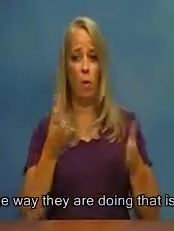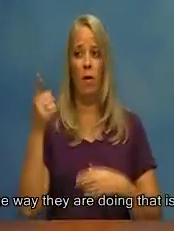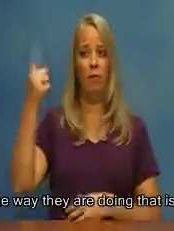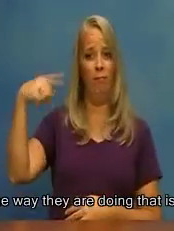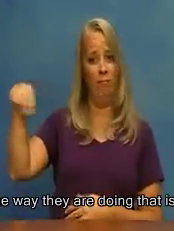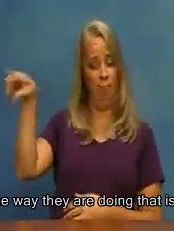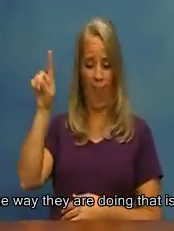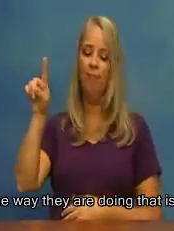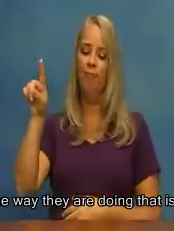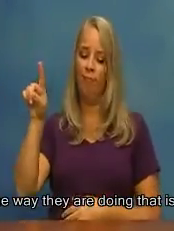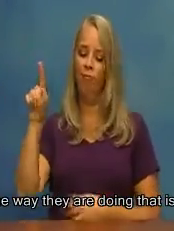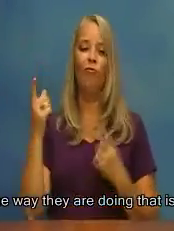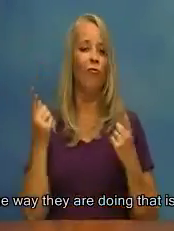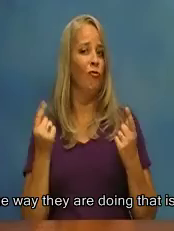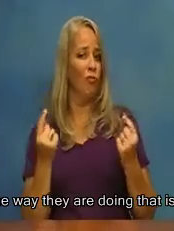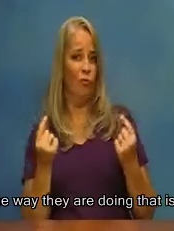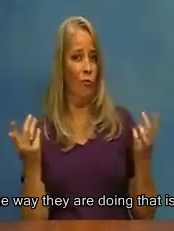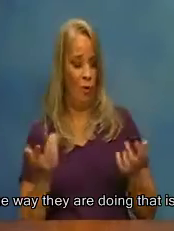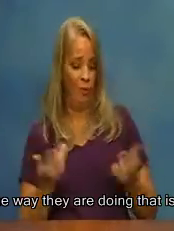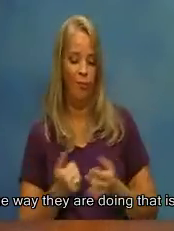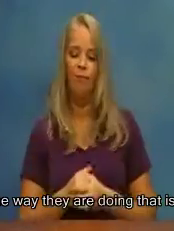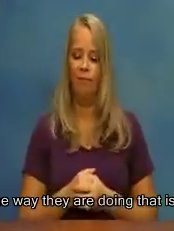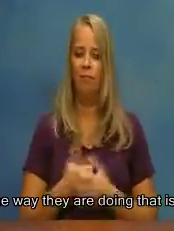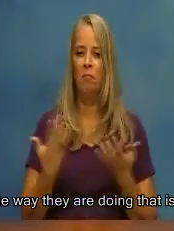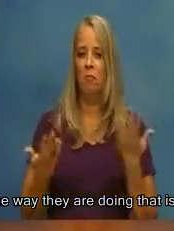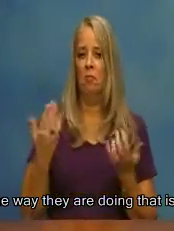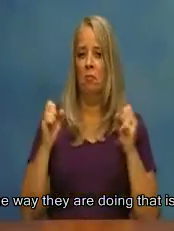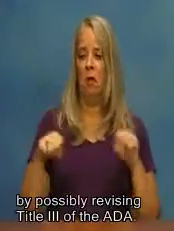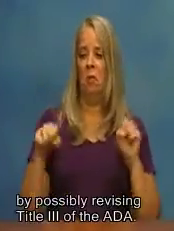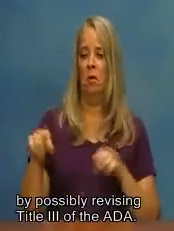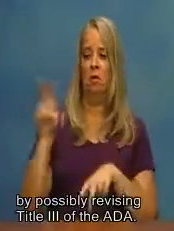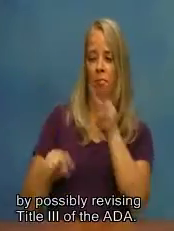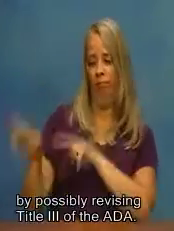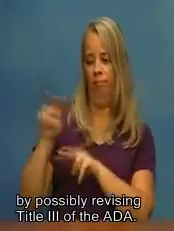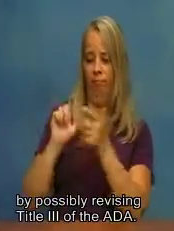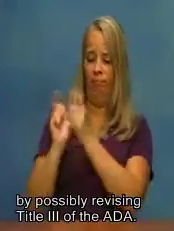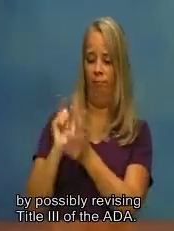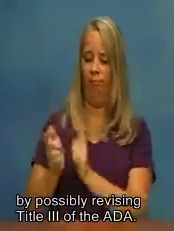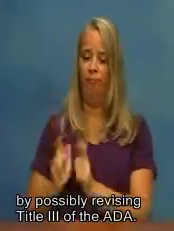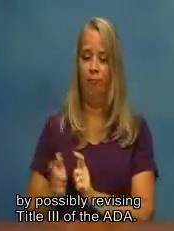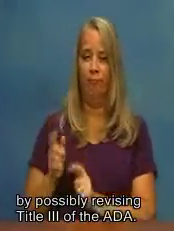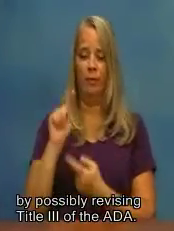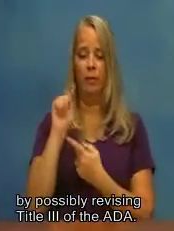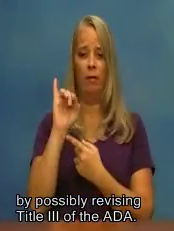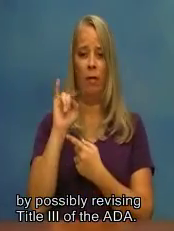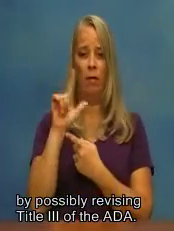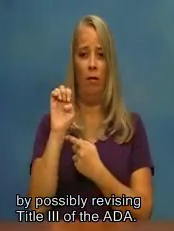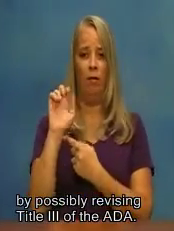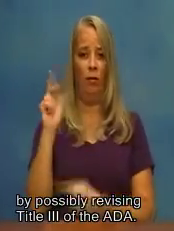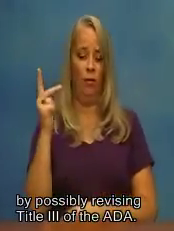One way they are doing that is by possibly revising Title III of the